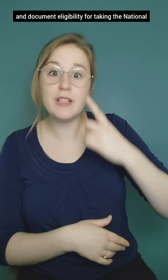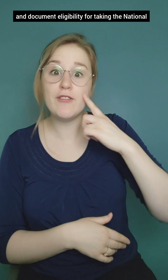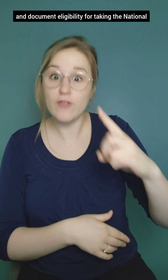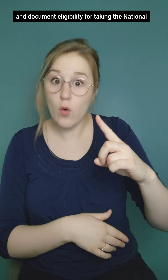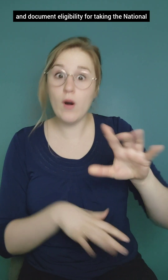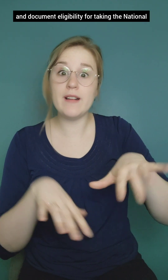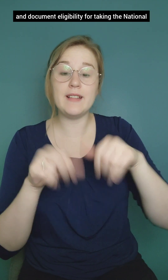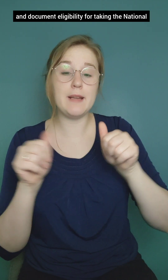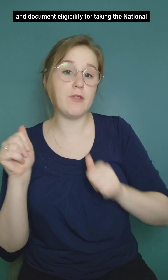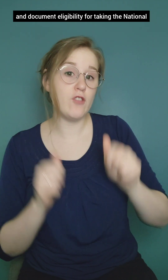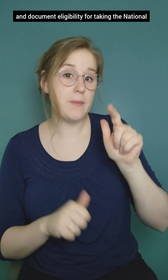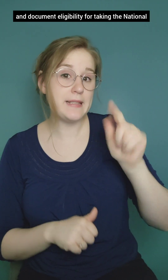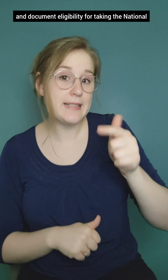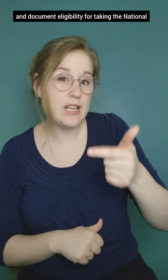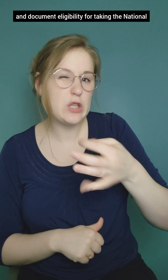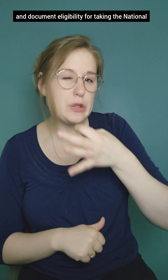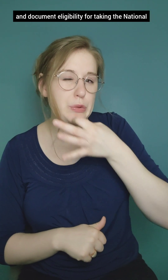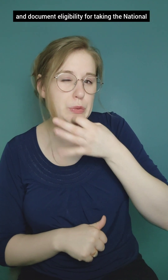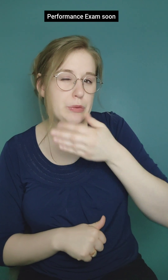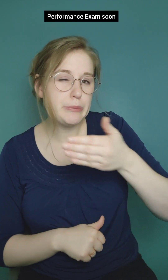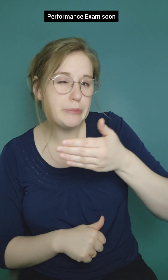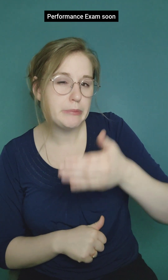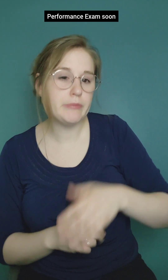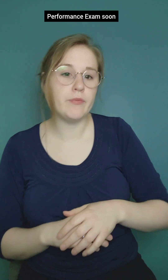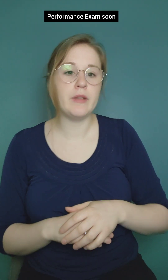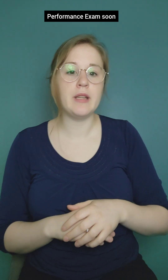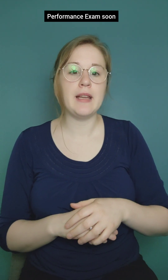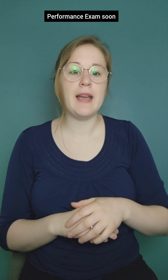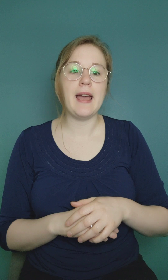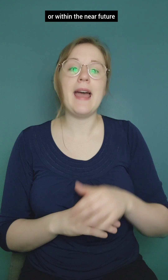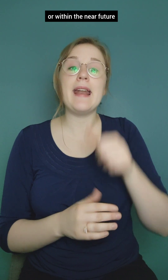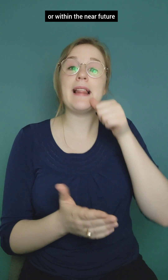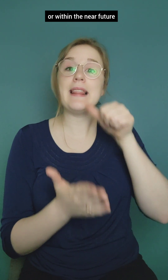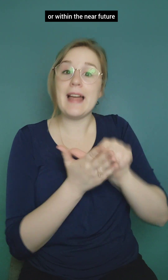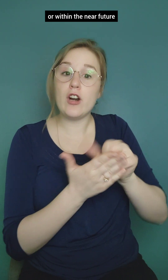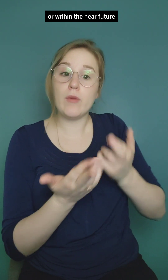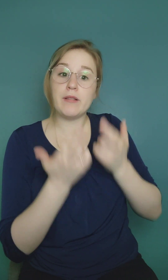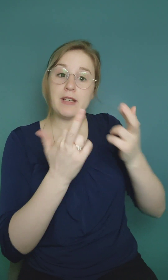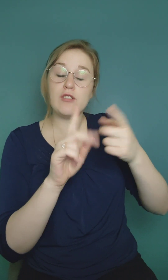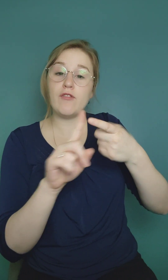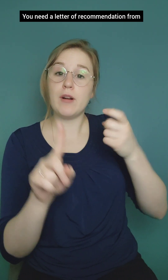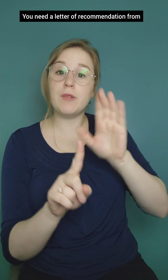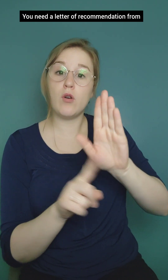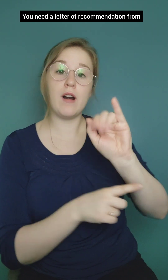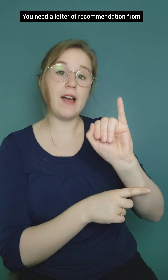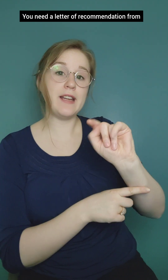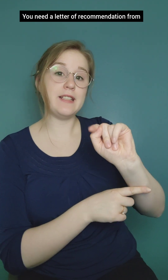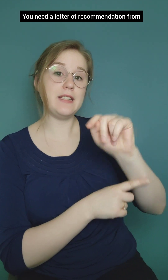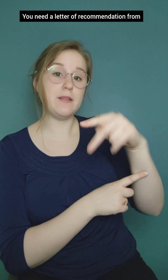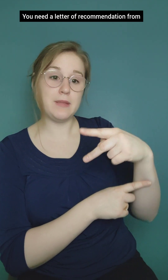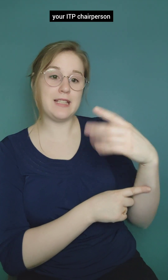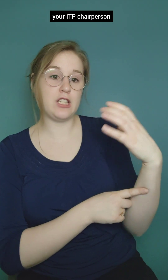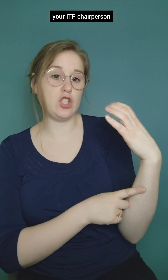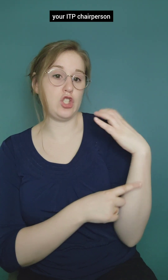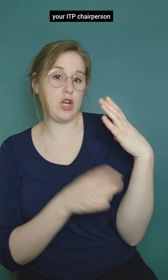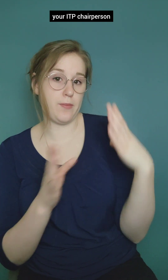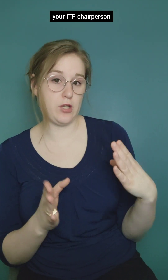document eligibility for taking the National Performance Exam soon or within the near future. You need a letter of recommendation from your ITP